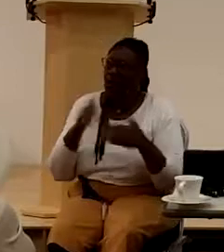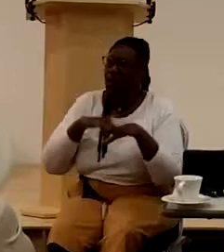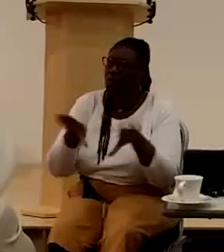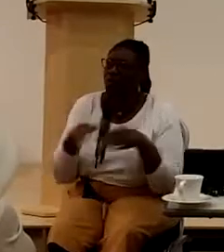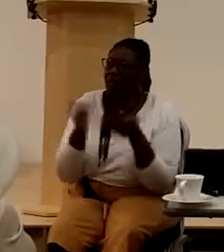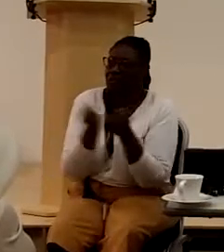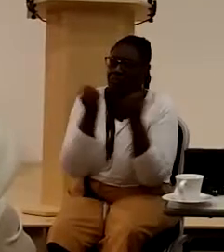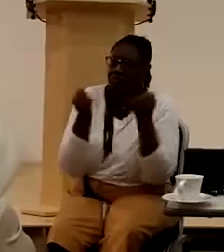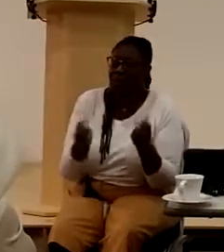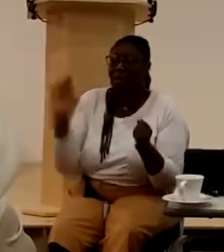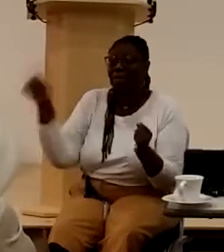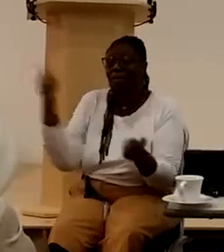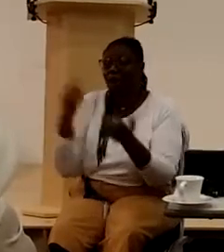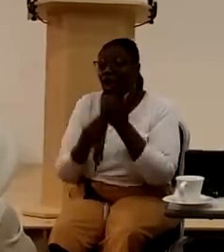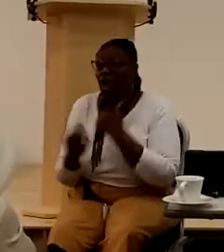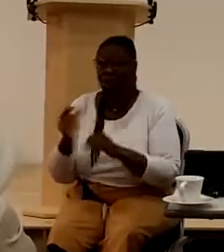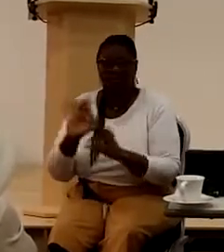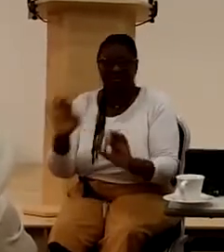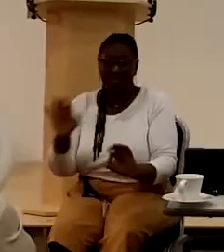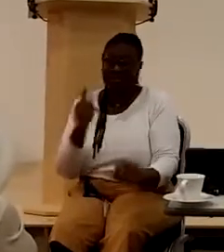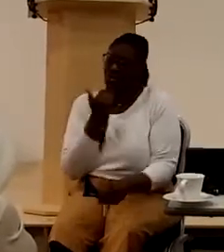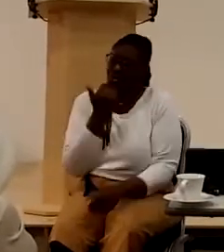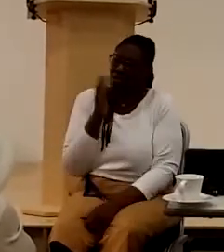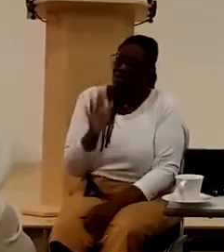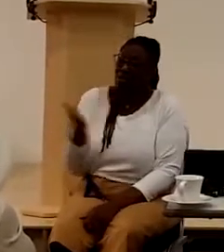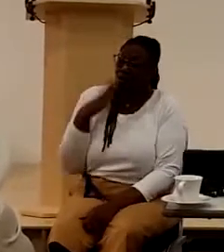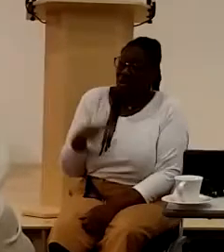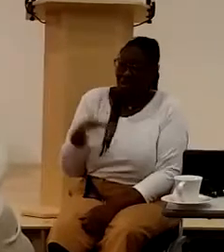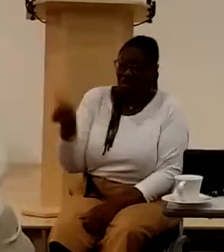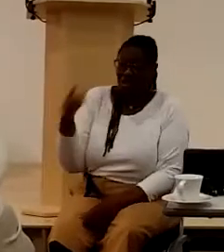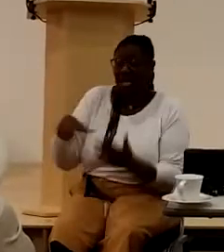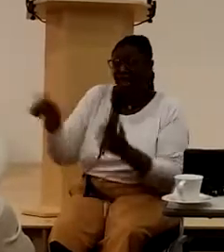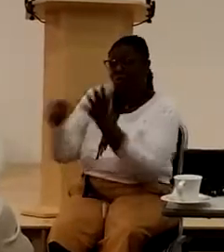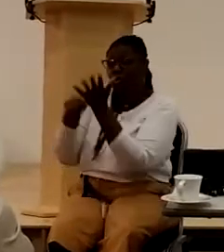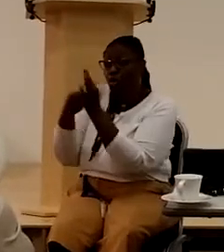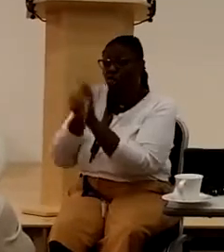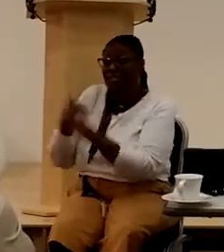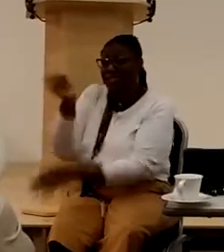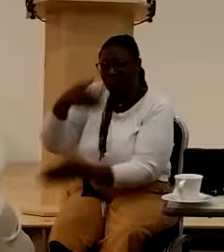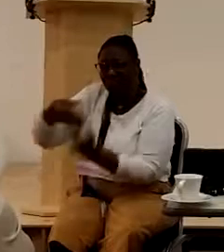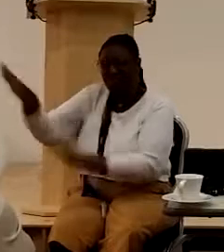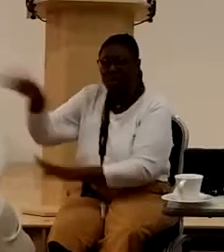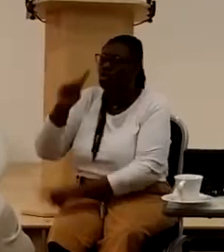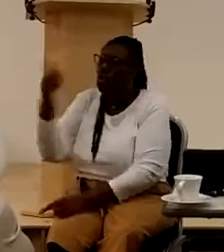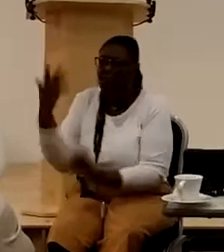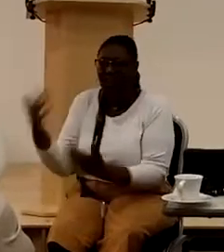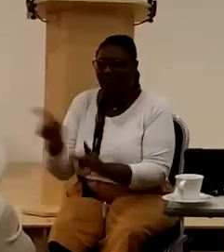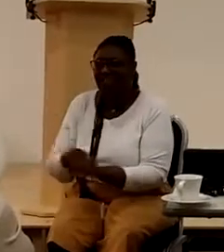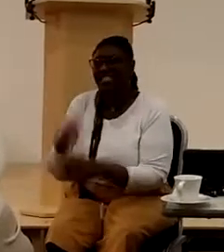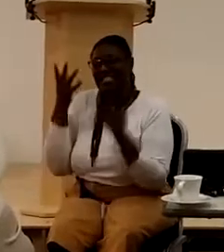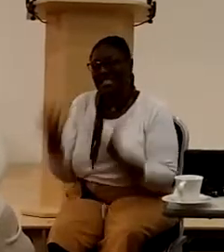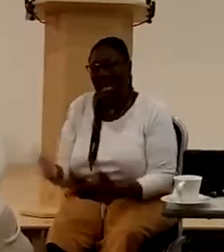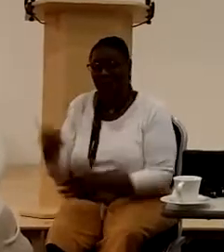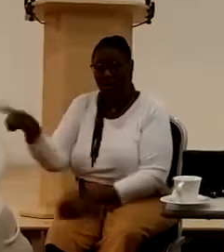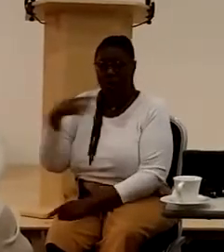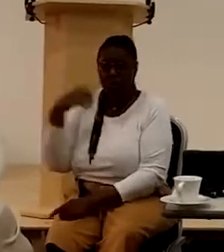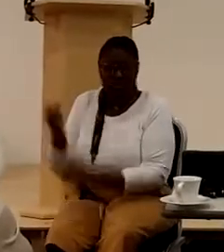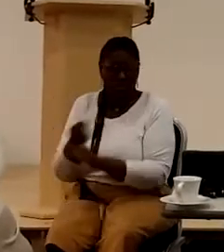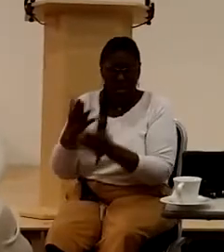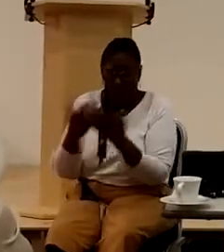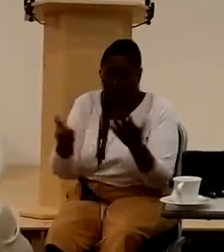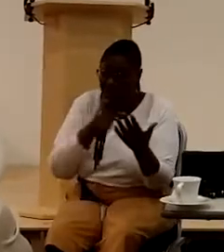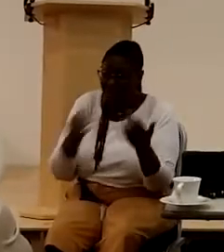movement, but alone, none of that would be enough. We need to get rid of the Tories, not in 5 years, but now. We need to take